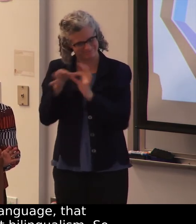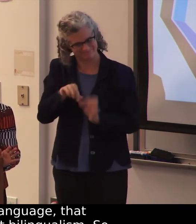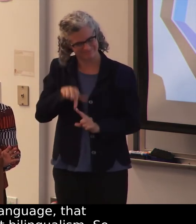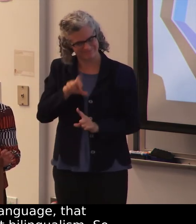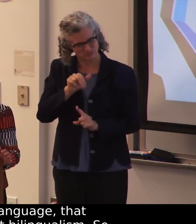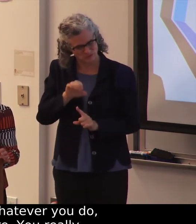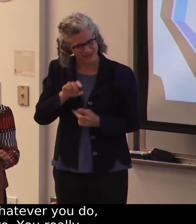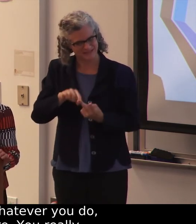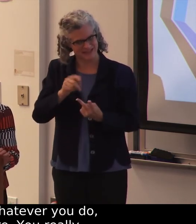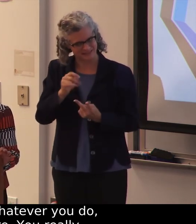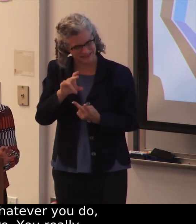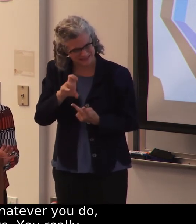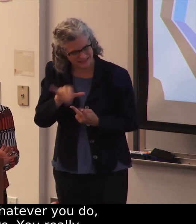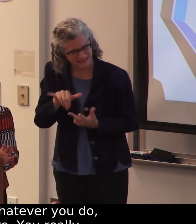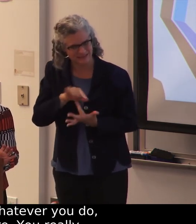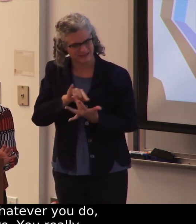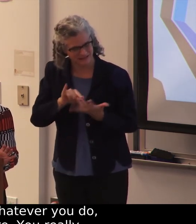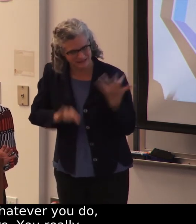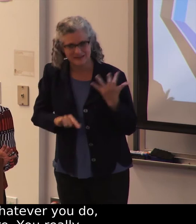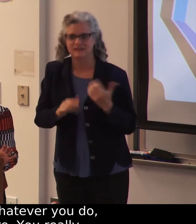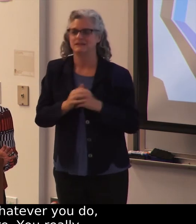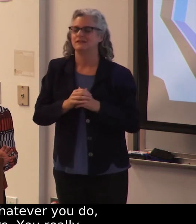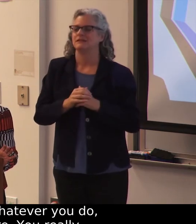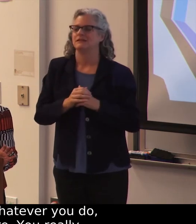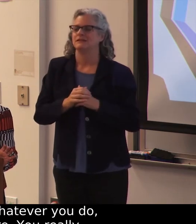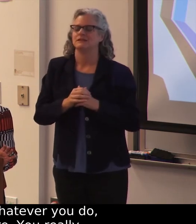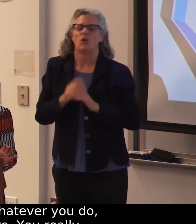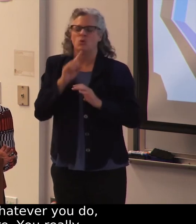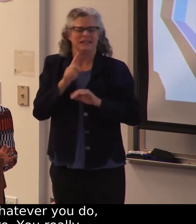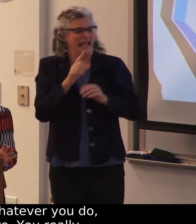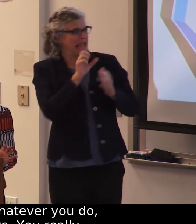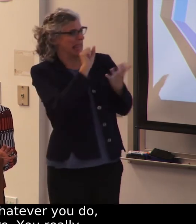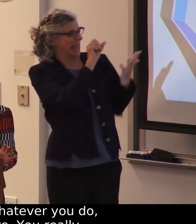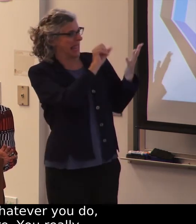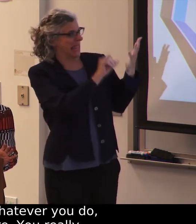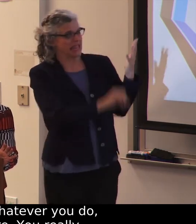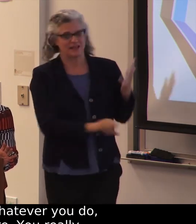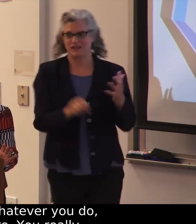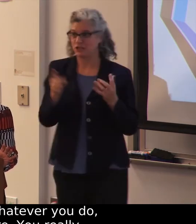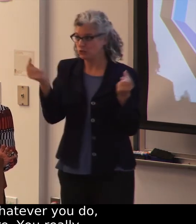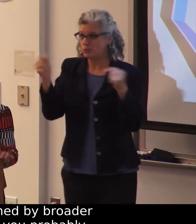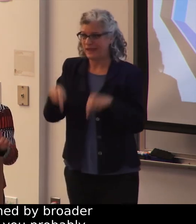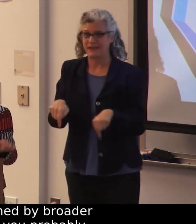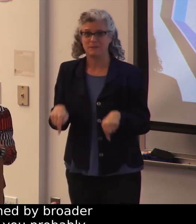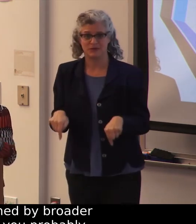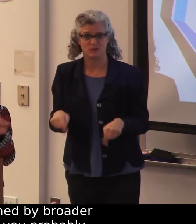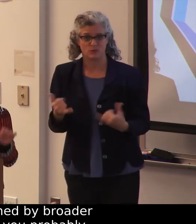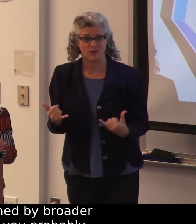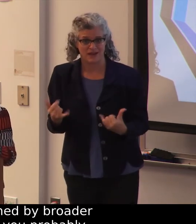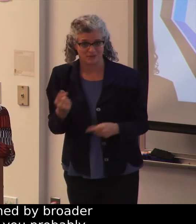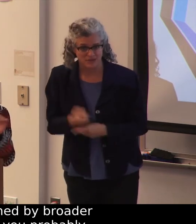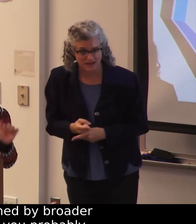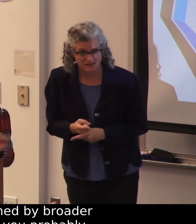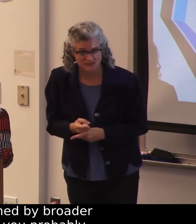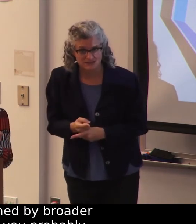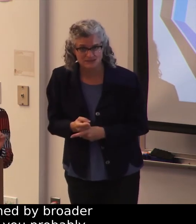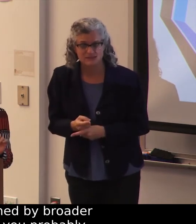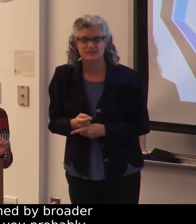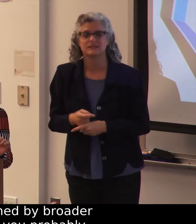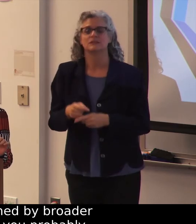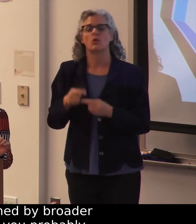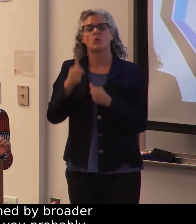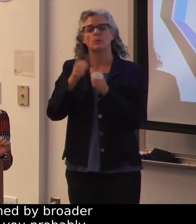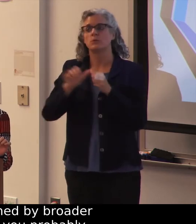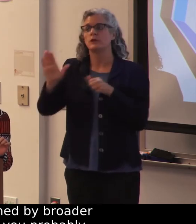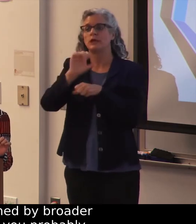I want you to remember that whatever you do, you're here. You really are. Your goals are really informed by broader things